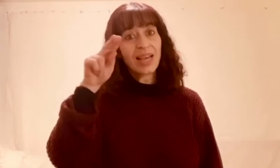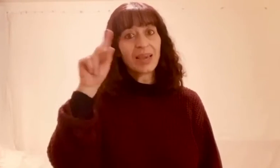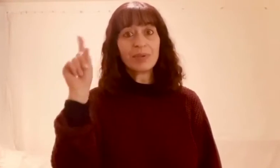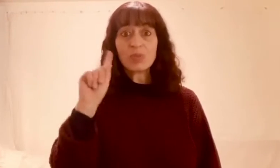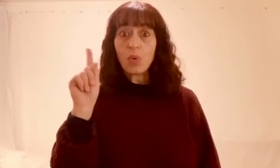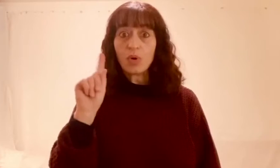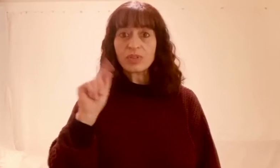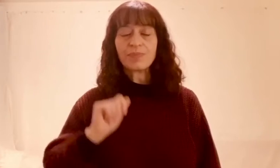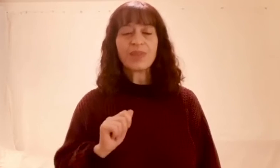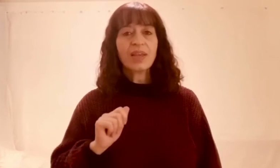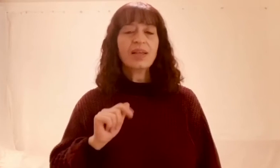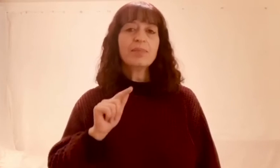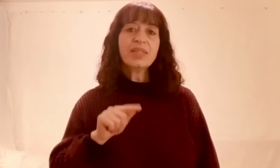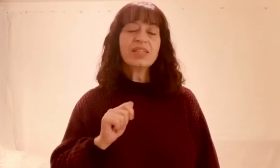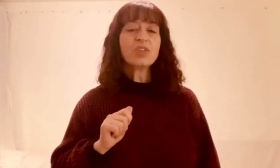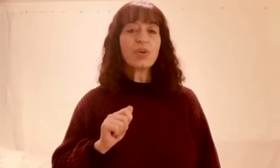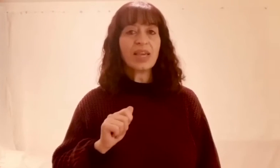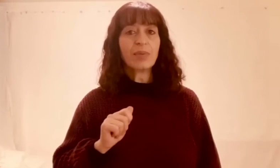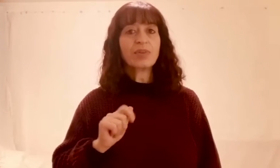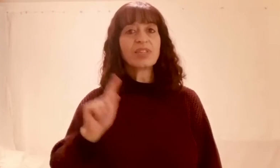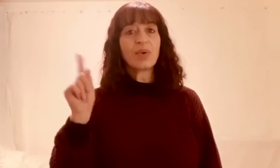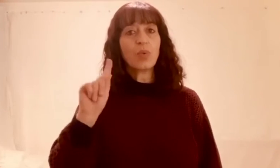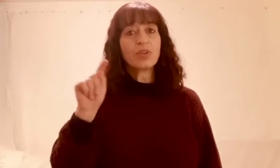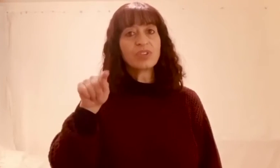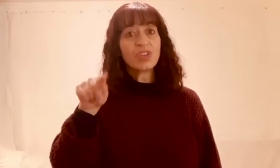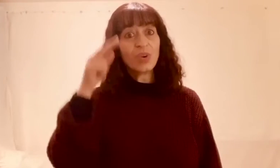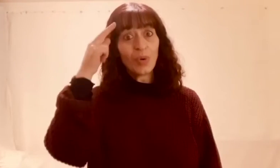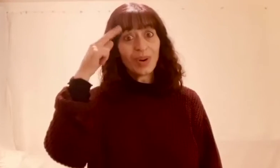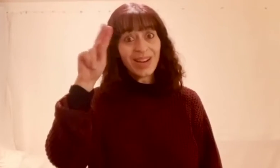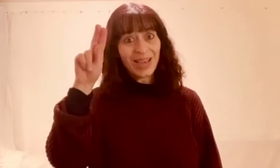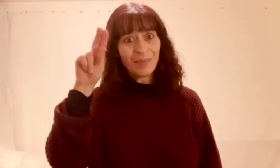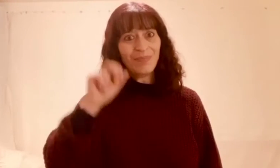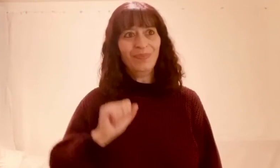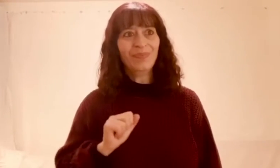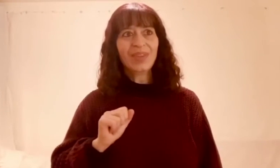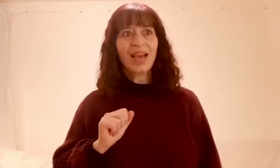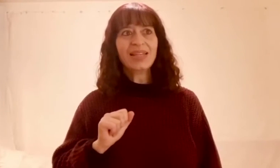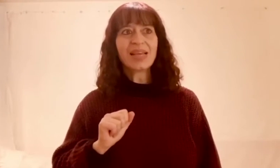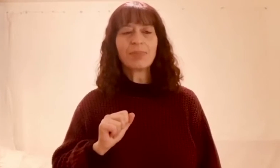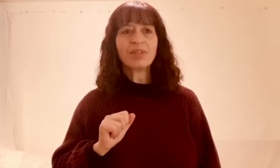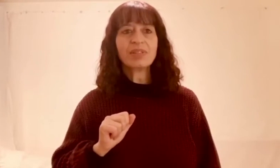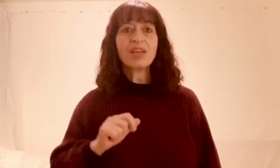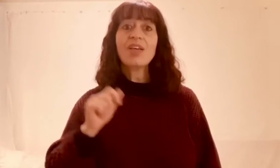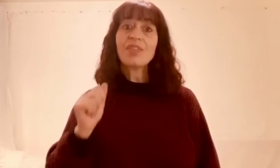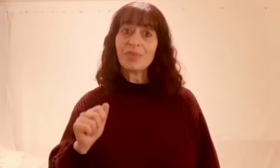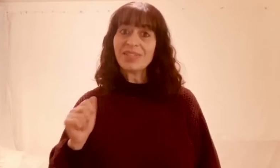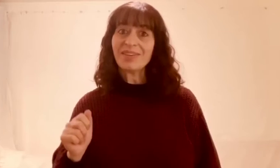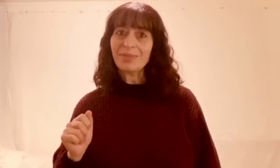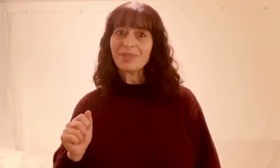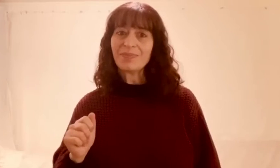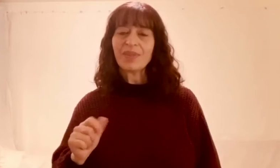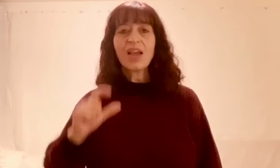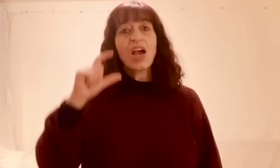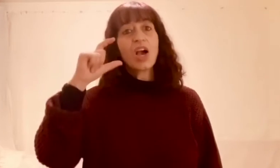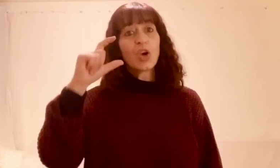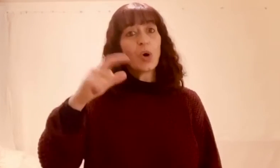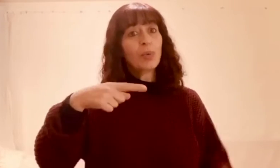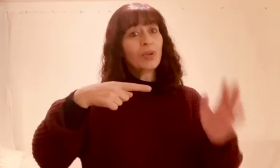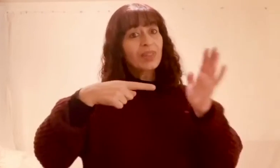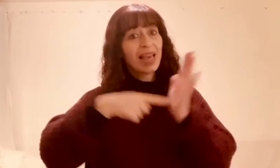is what. But in the song here, we'll say what's your name. And it happens three times. ¿Cómo te